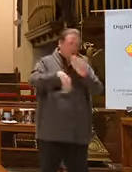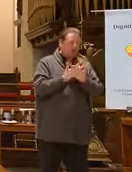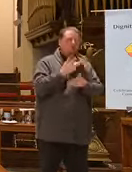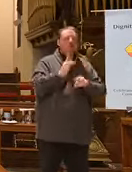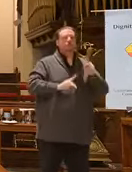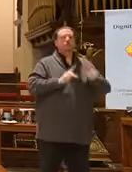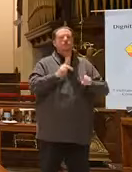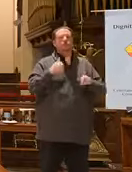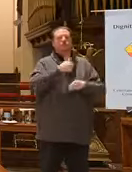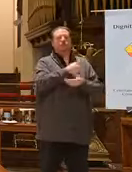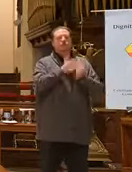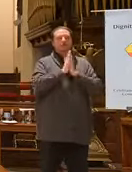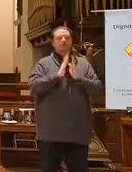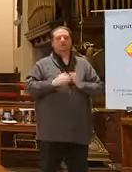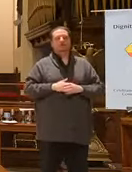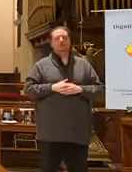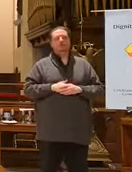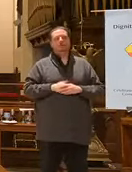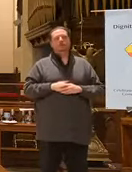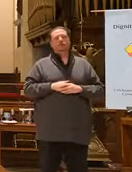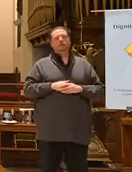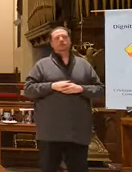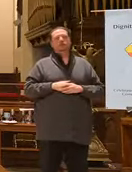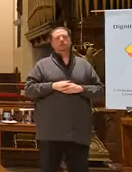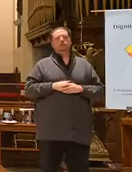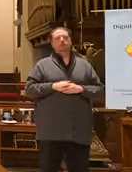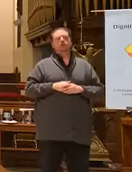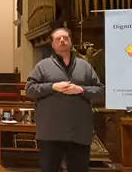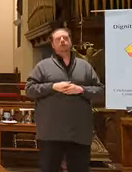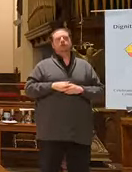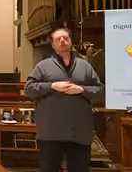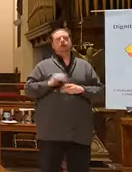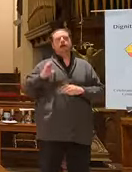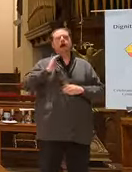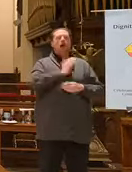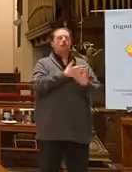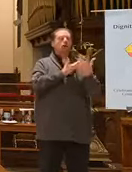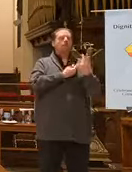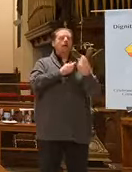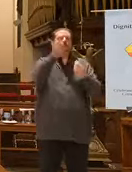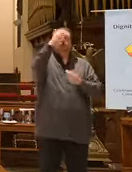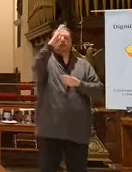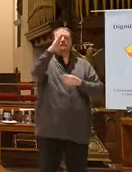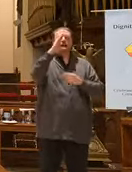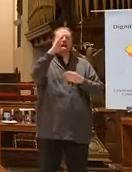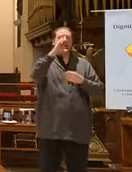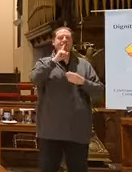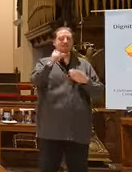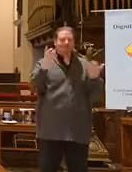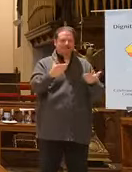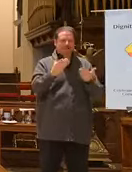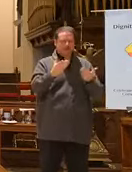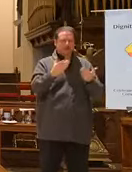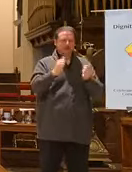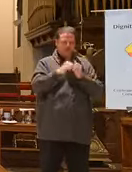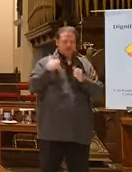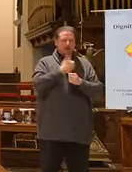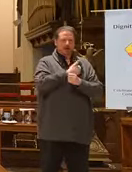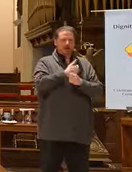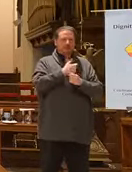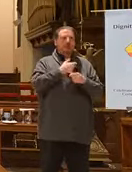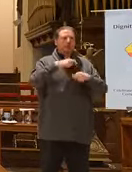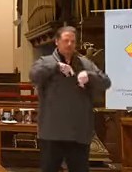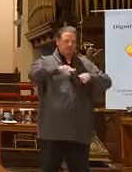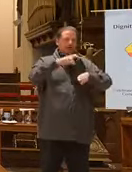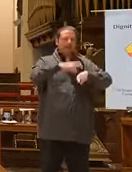pray. God, hear our prayer. That our compassionate God may be present to us in times of pain, despair,